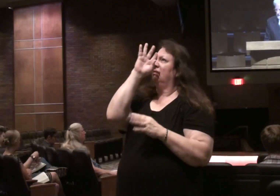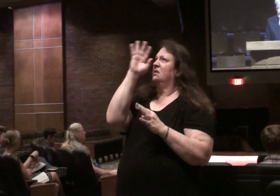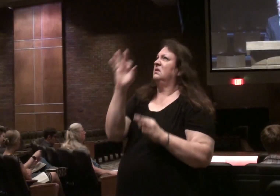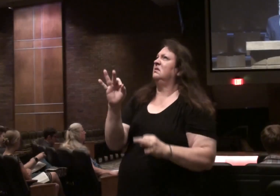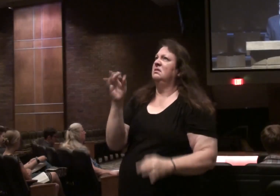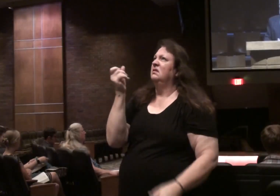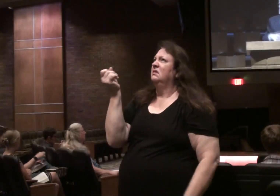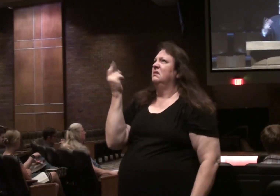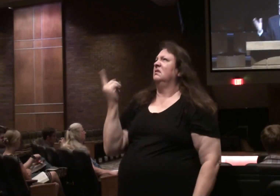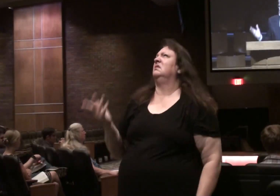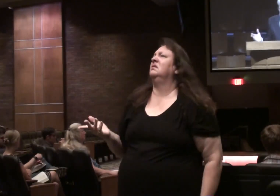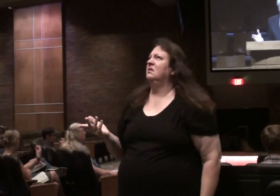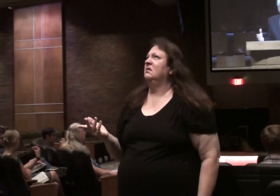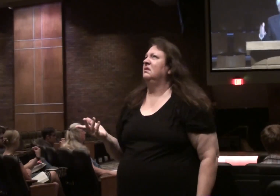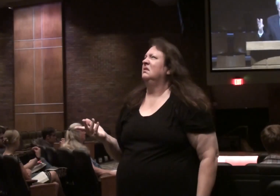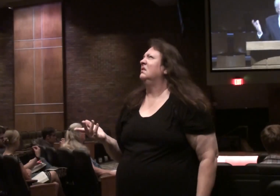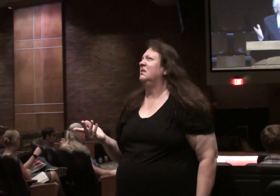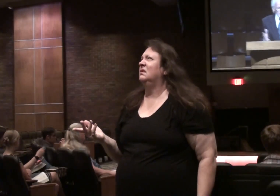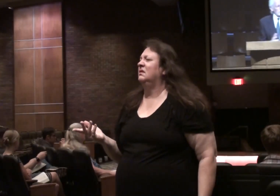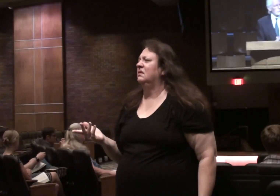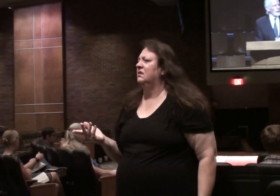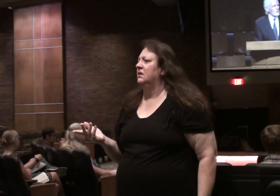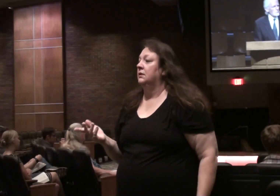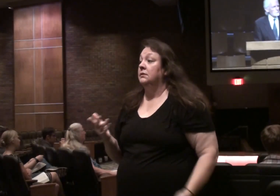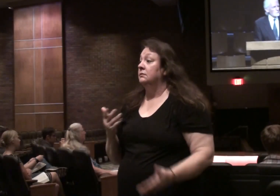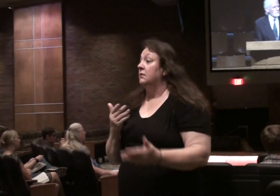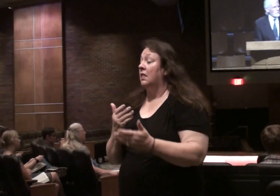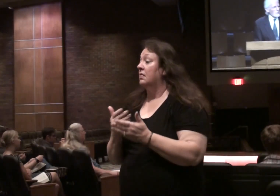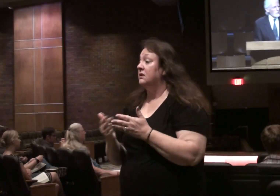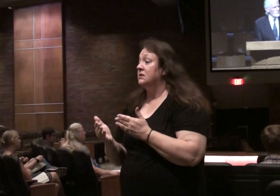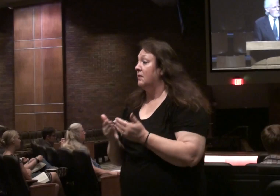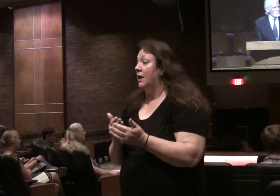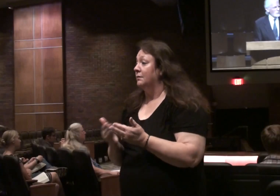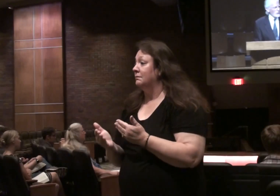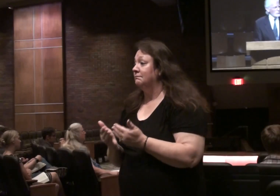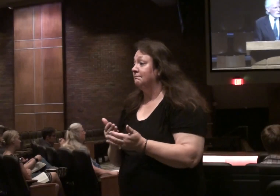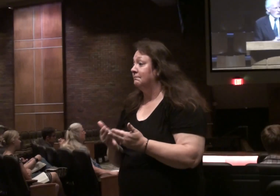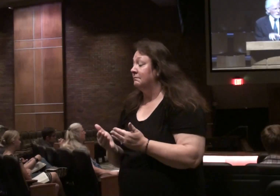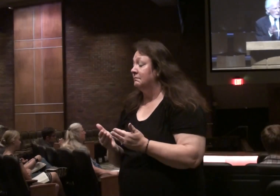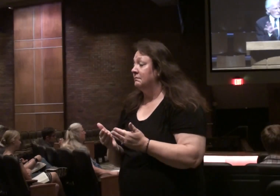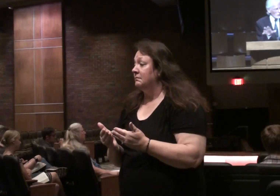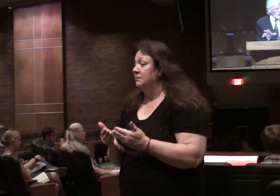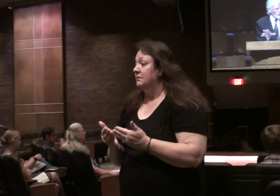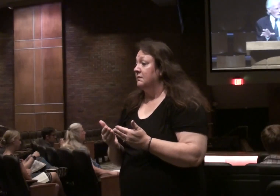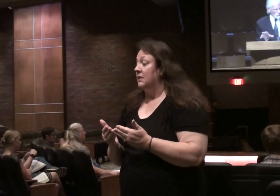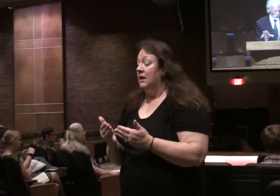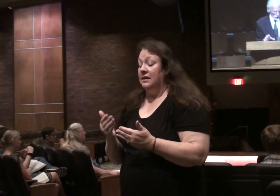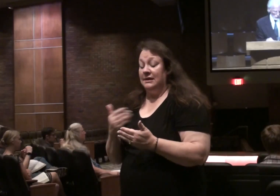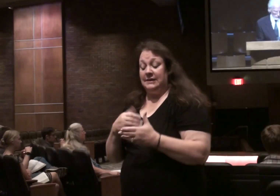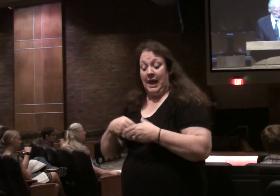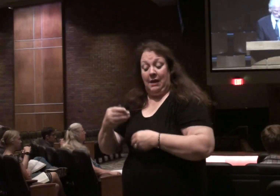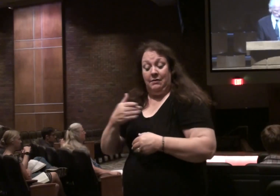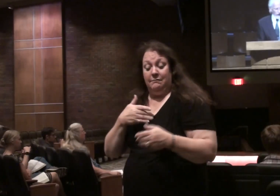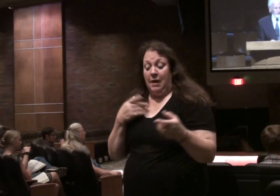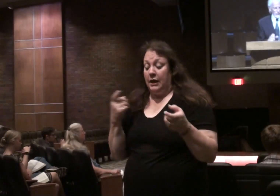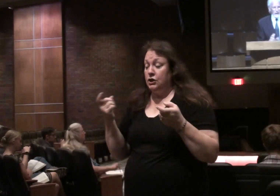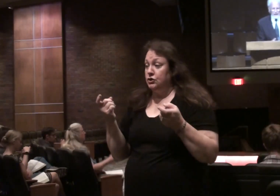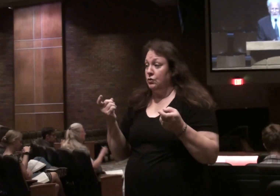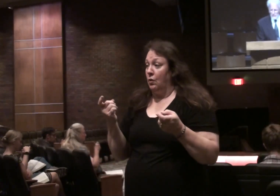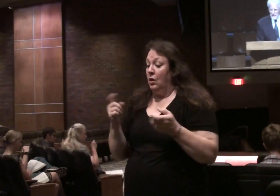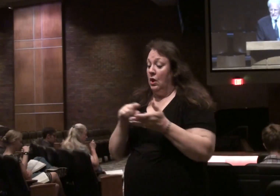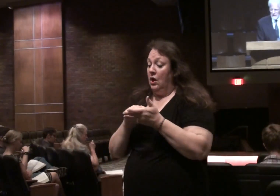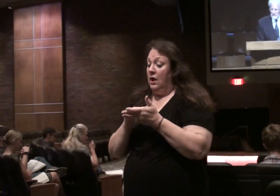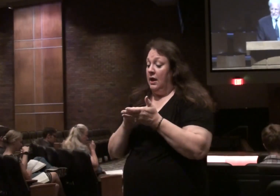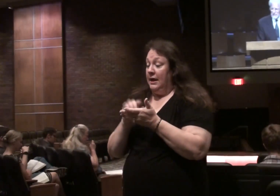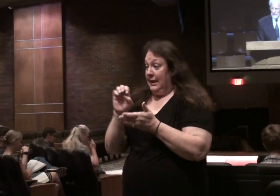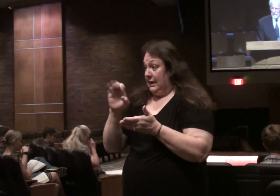We can't understand why that. We can't see. It doesn't matter. Remember, these are things out of our control. In verses 5 to 8,